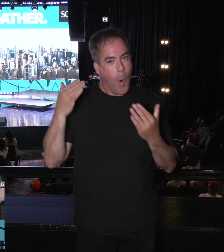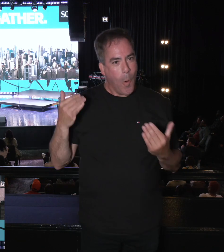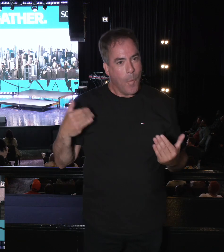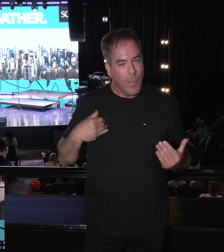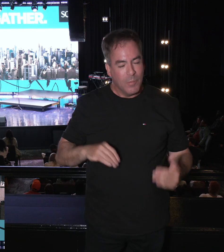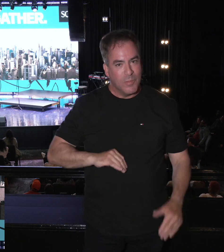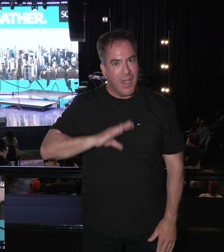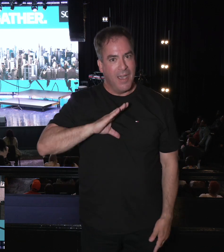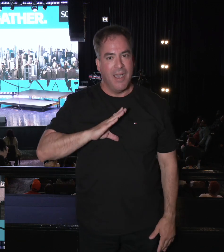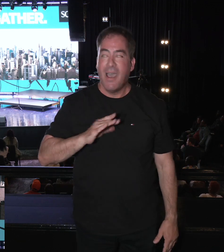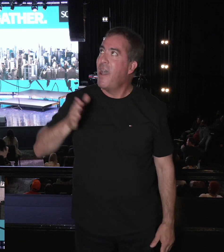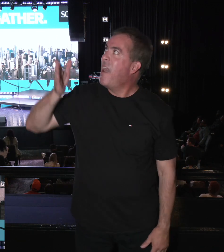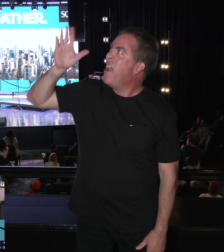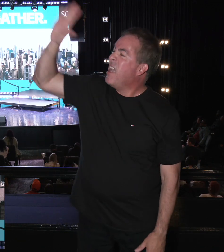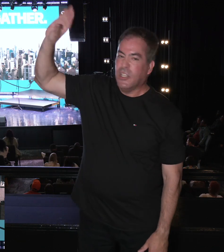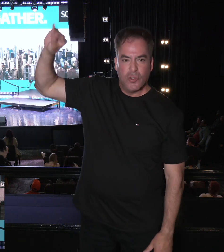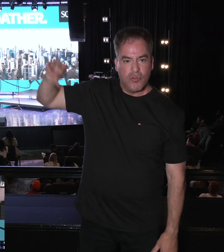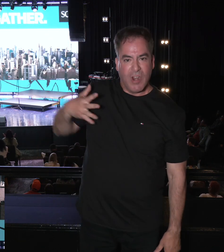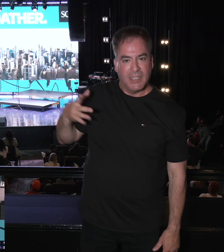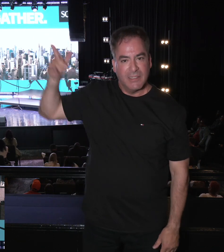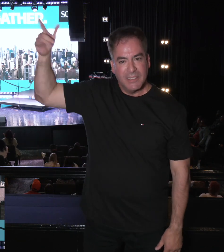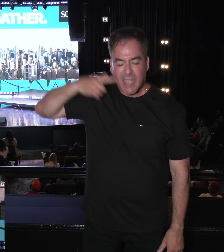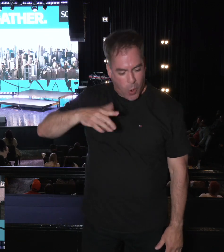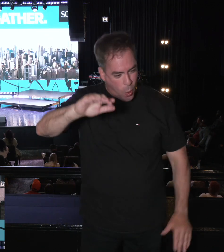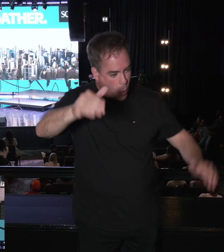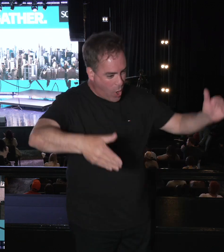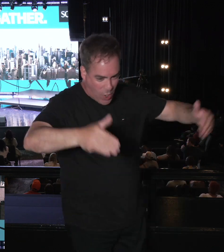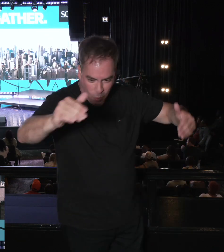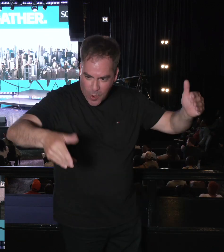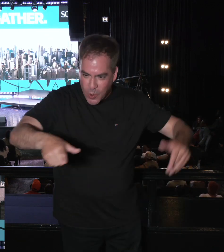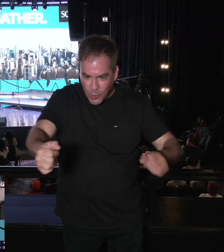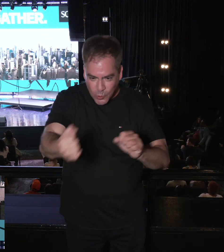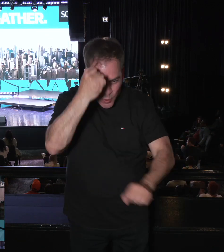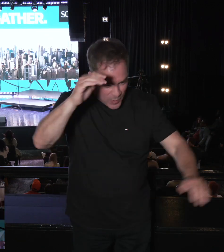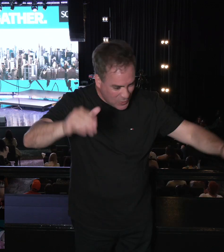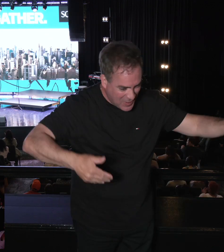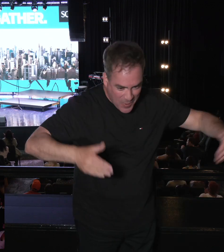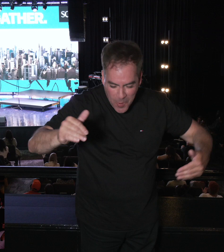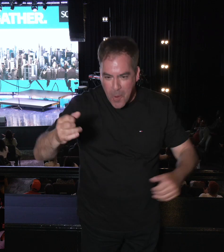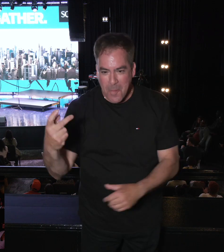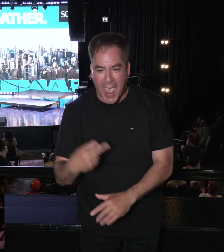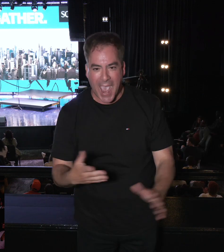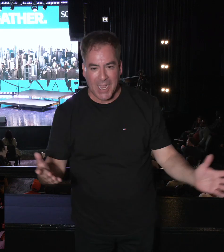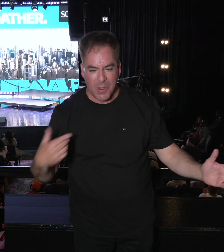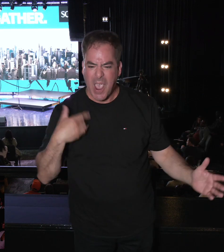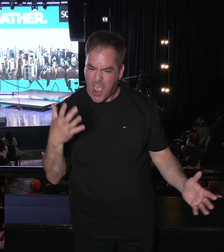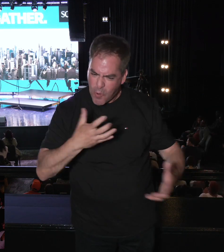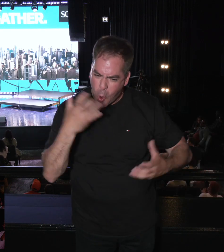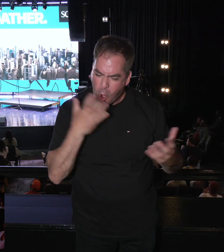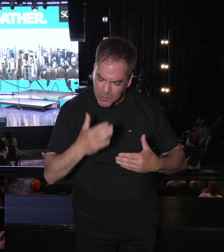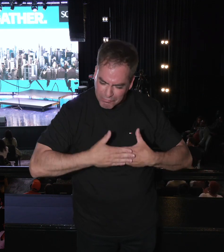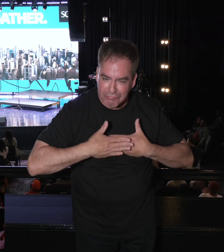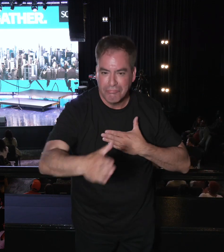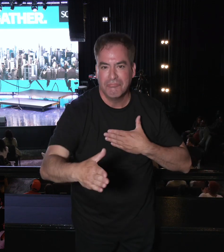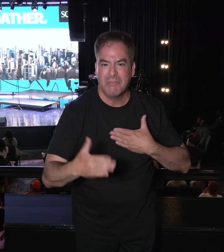grace of God. It's like, welcome back, boys, you bunch of knuckleheads. We got some awesome things to continue to do.